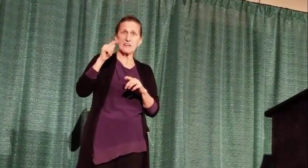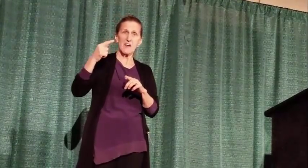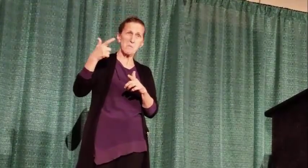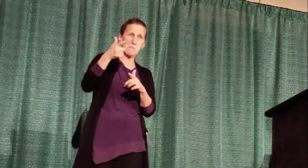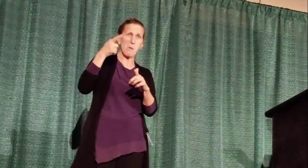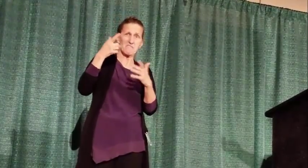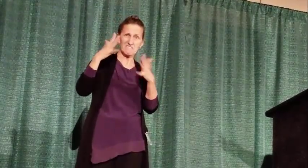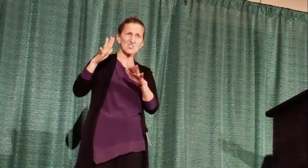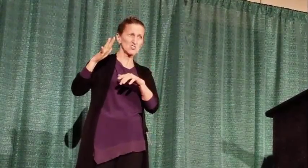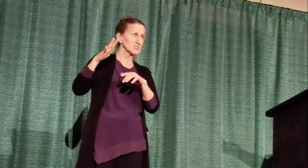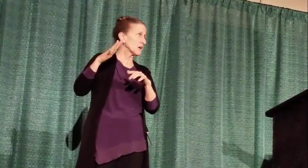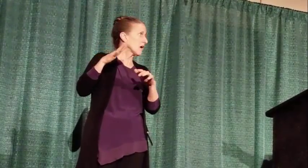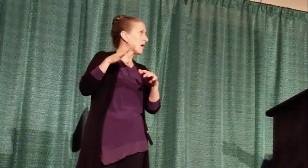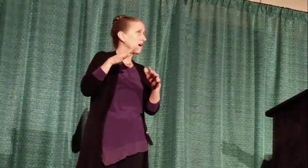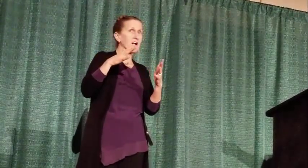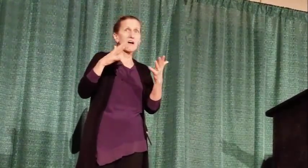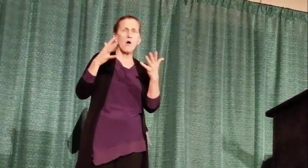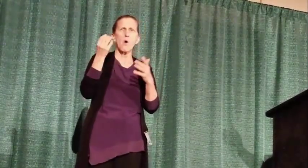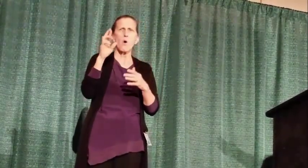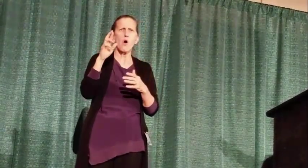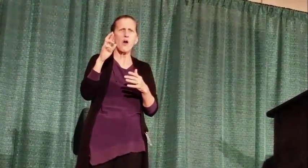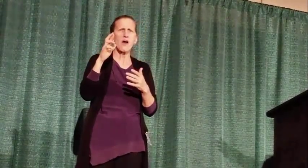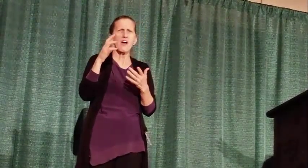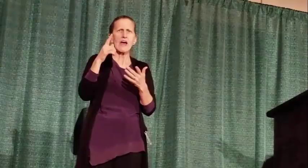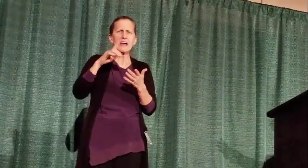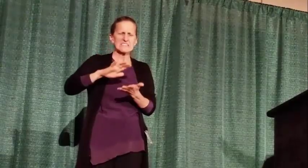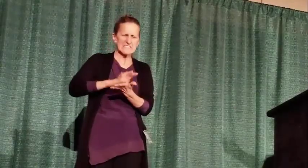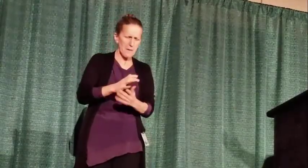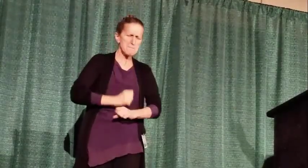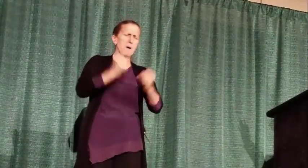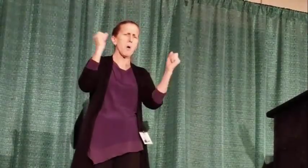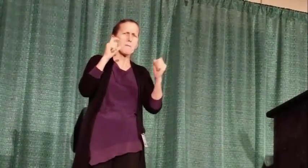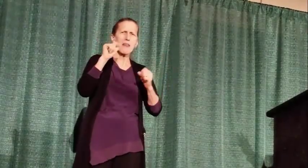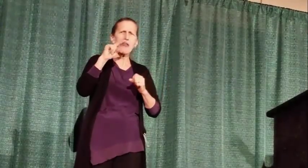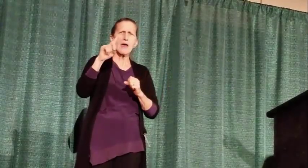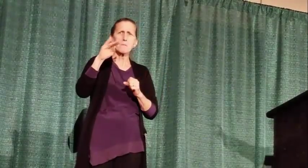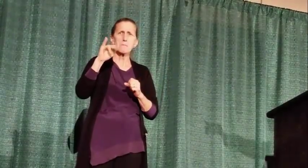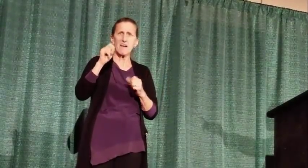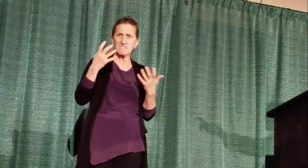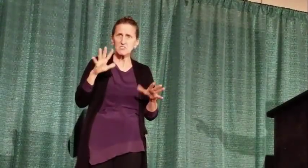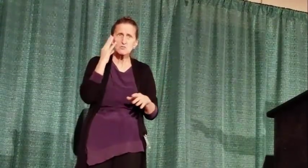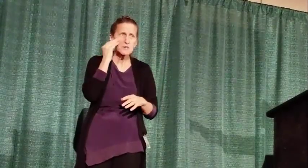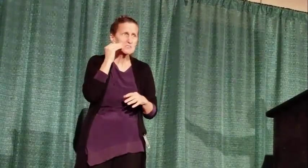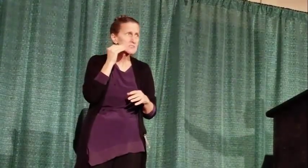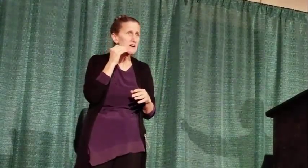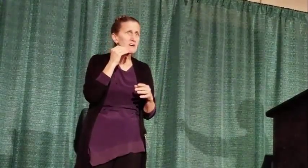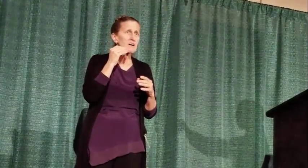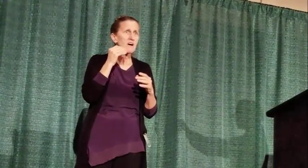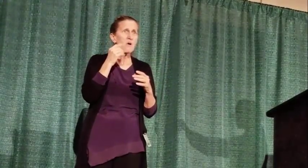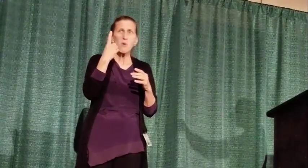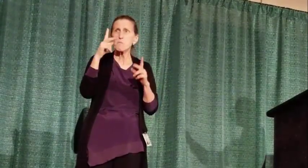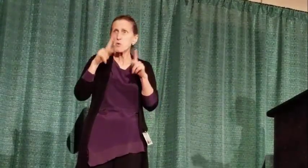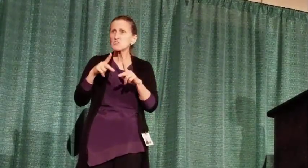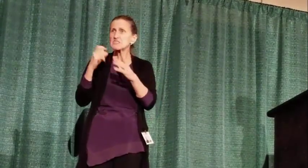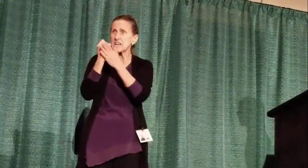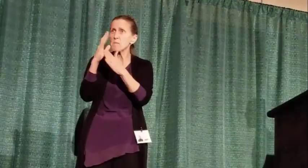bullet? Raise your hand. Or I got it. Or like stepped on a landmine and have your same person has been stabbed by a